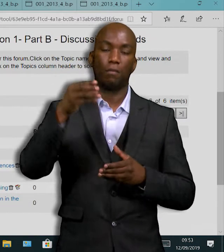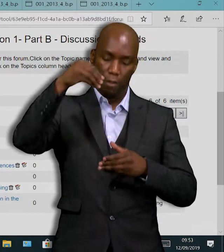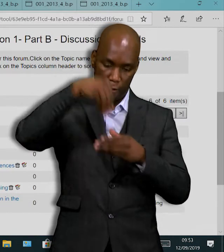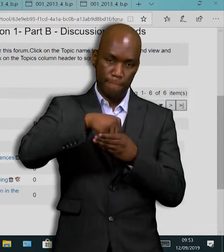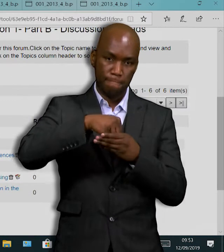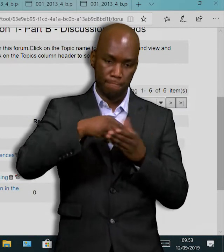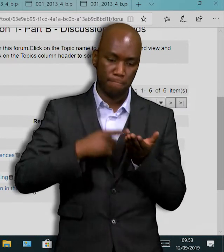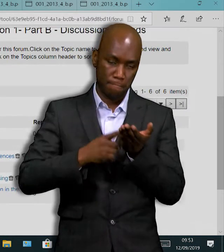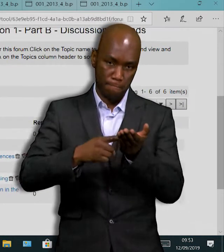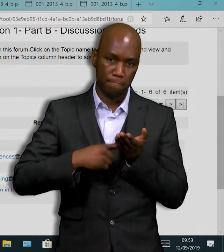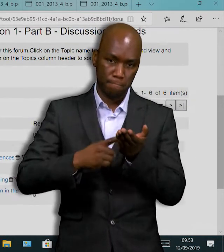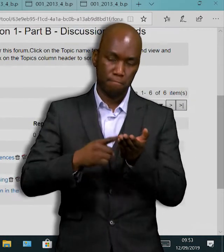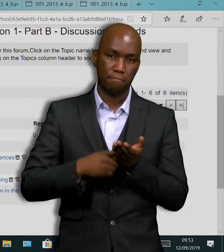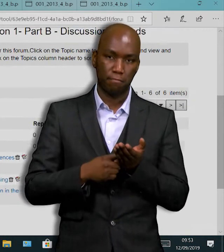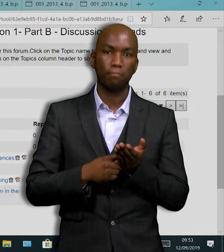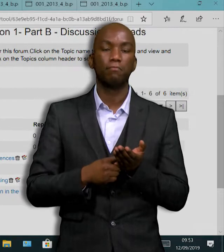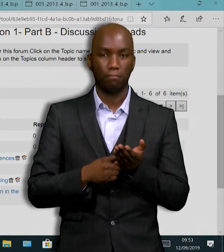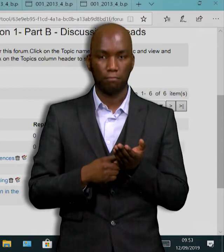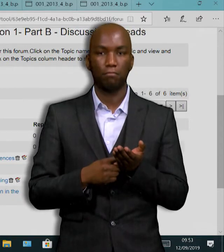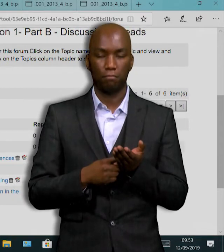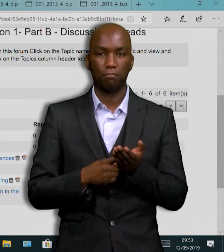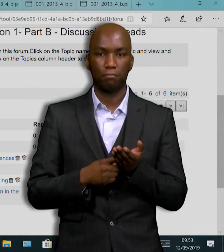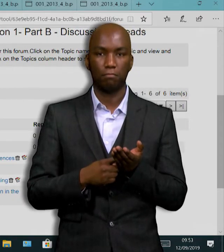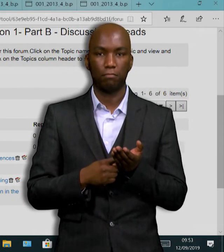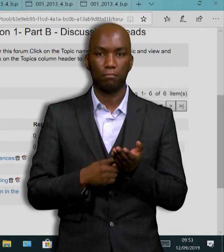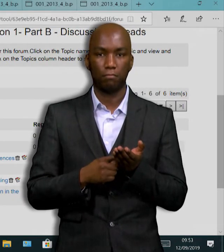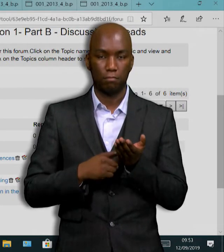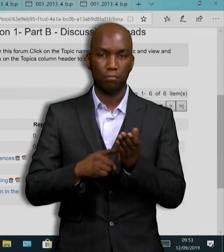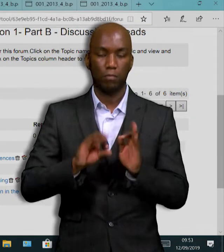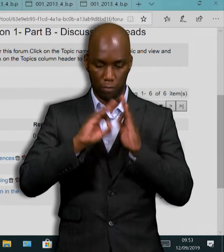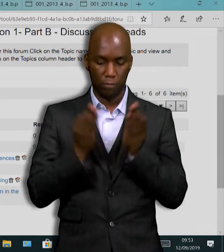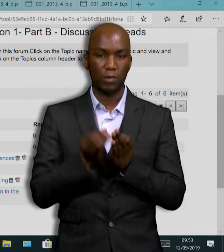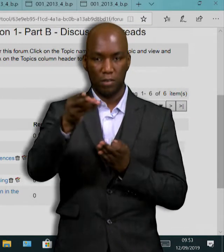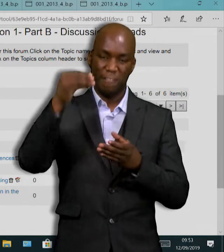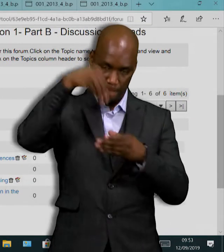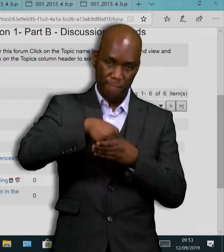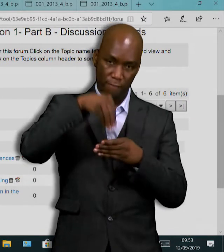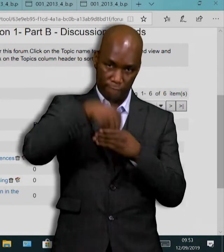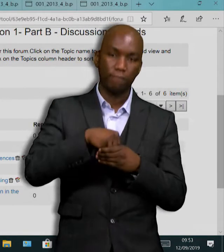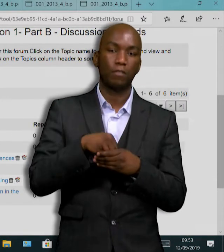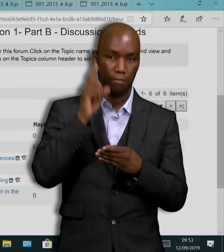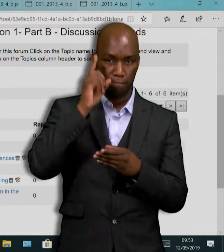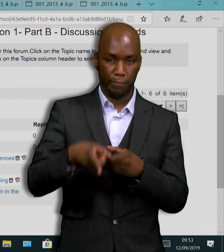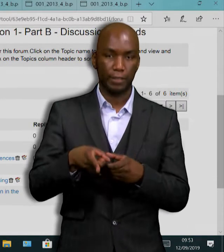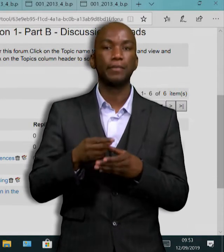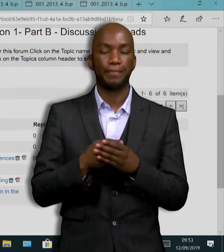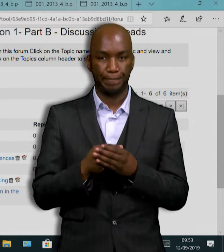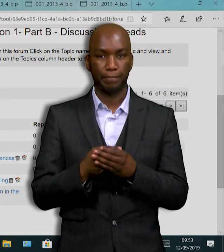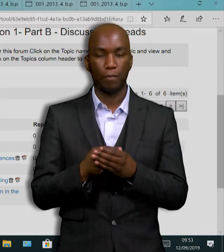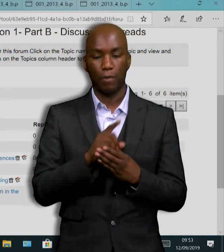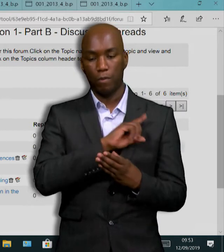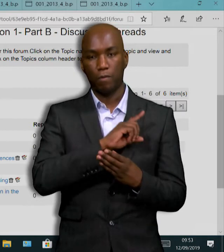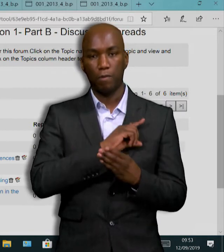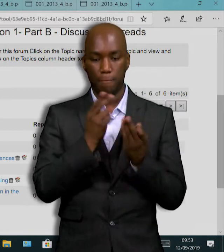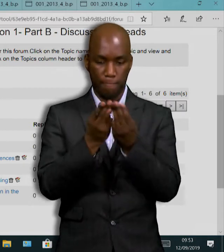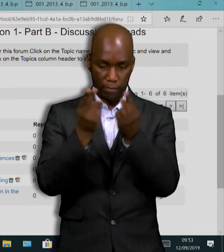You should participate in discussions on each of these threads, and you will be assessed on your